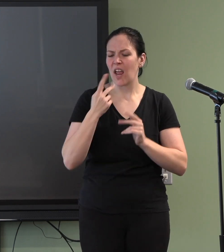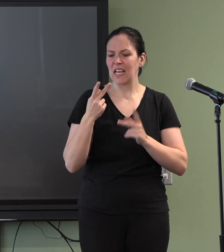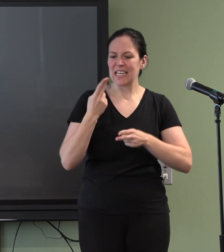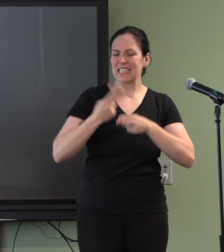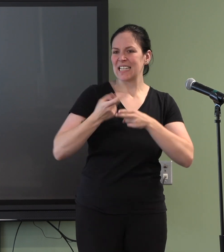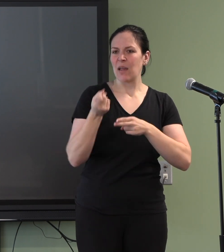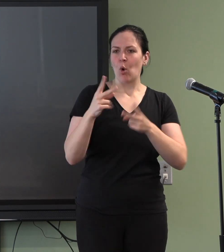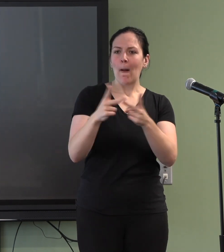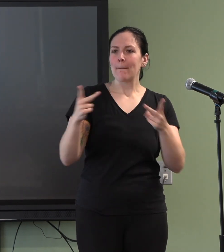word?